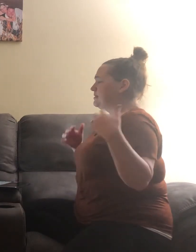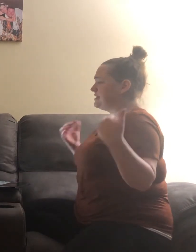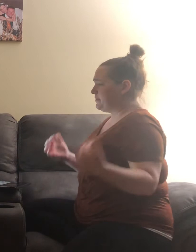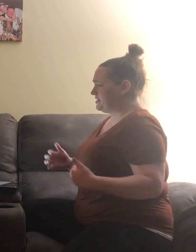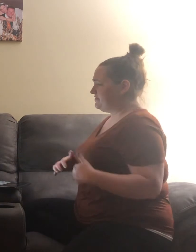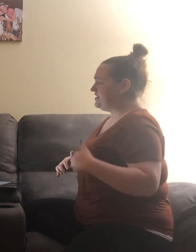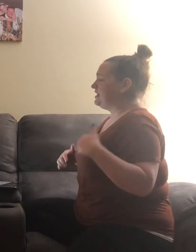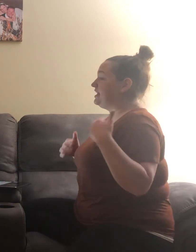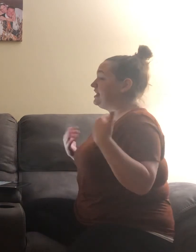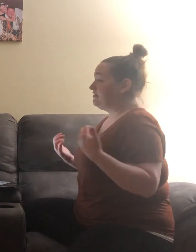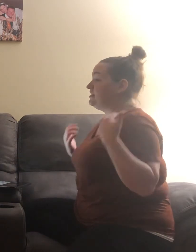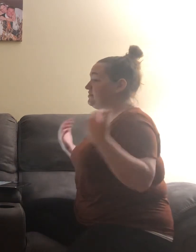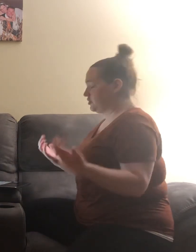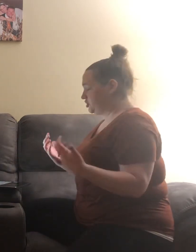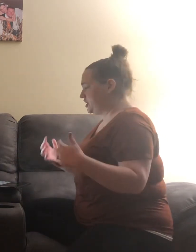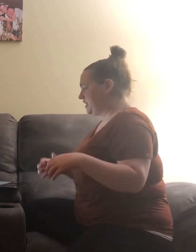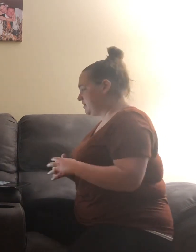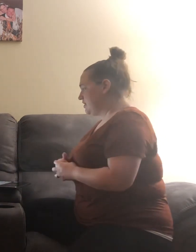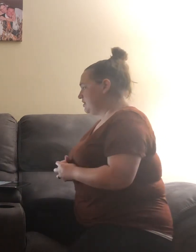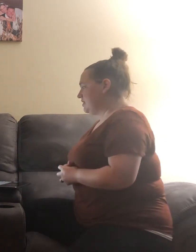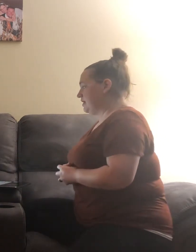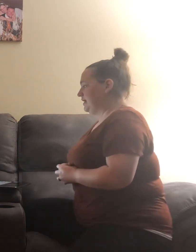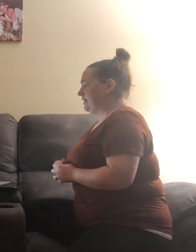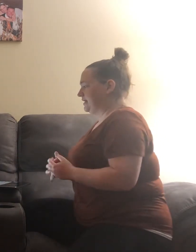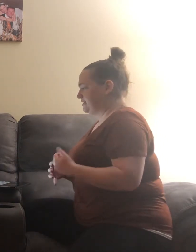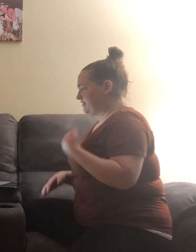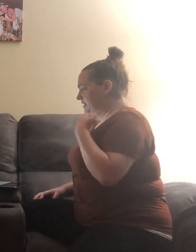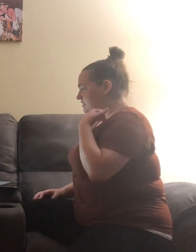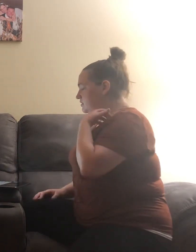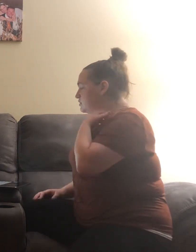how he's feeling, and if he's functioning in activities. So,